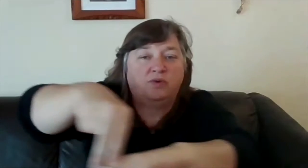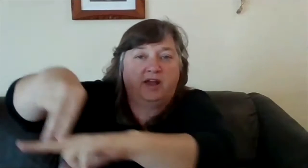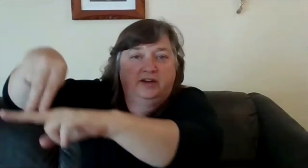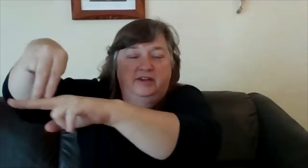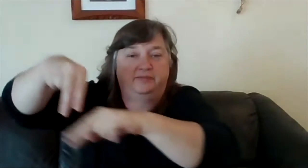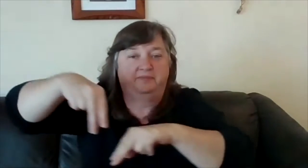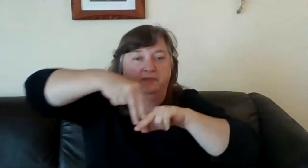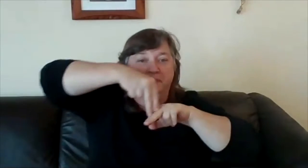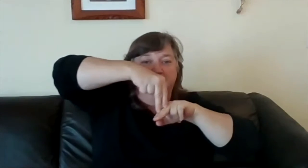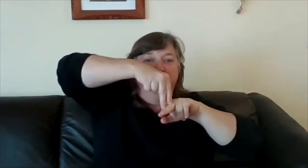ride on it.